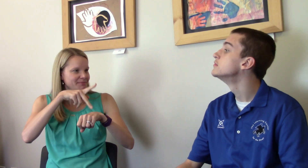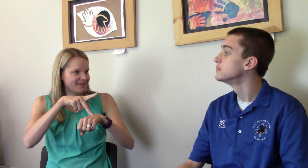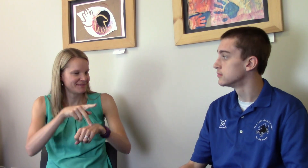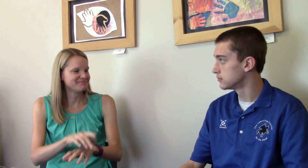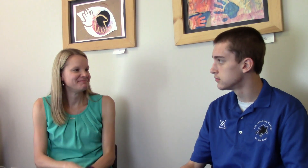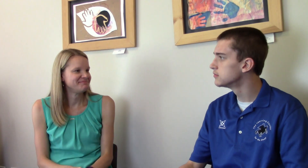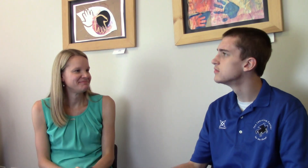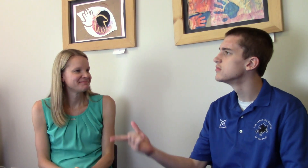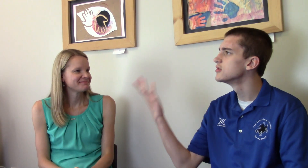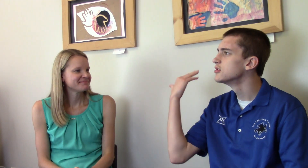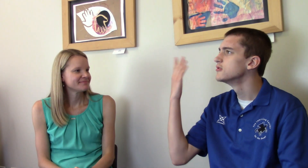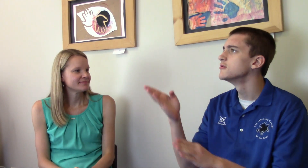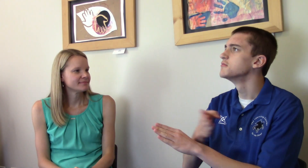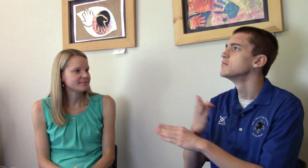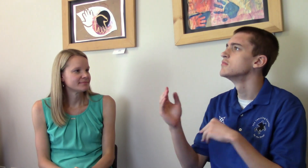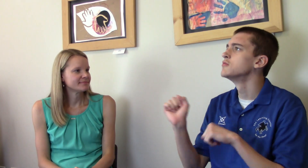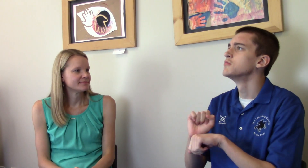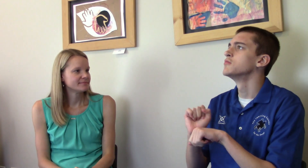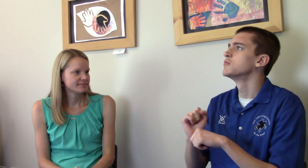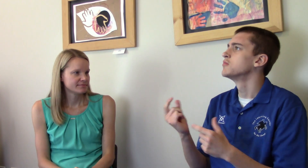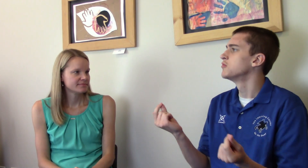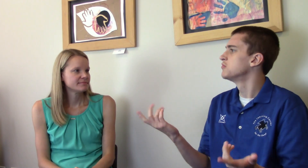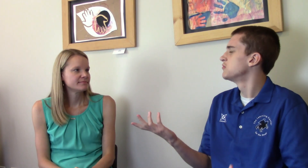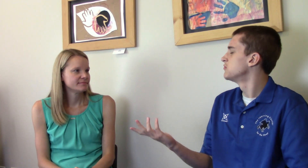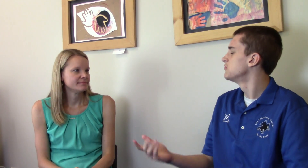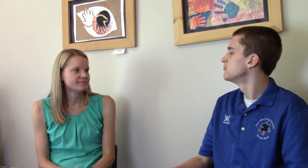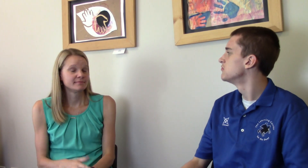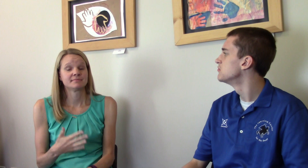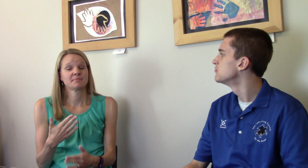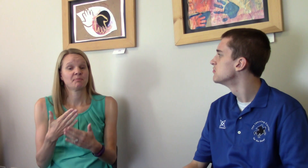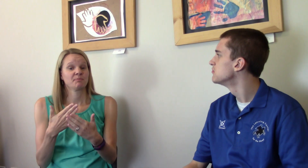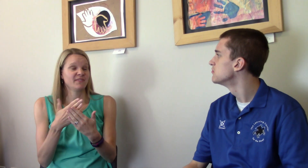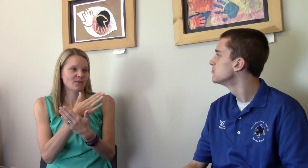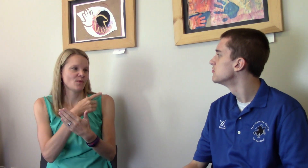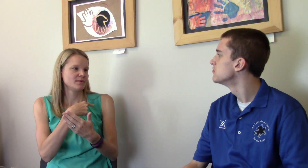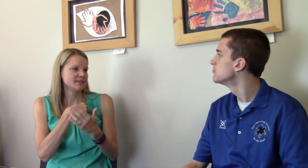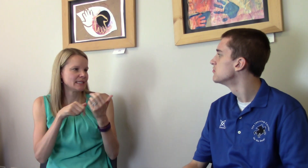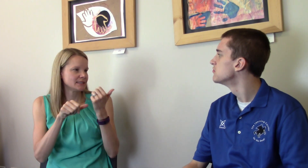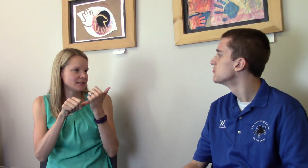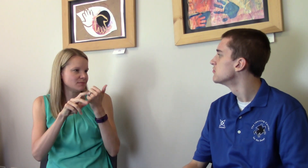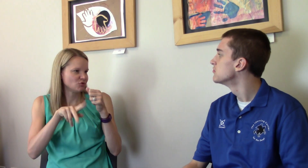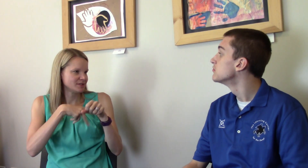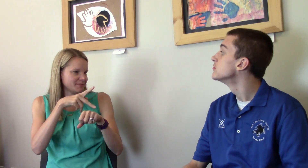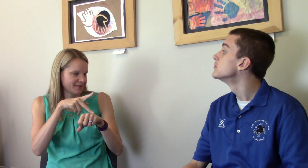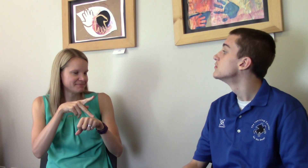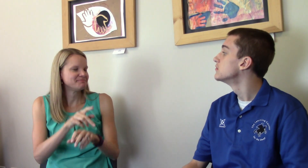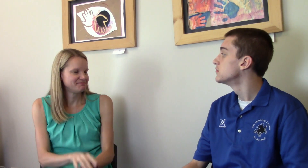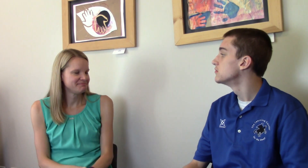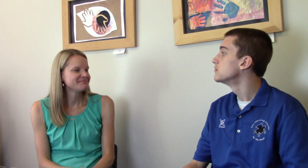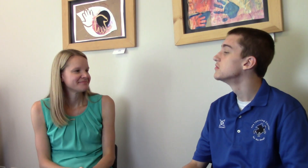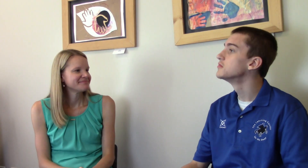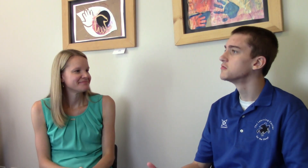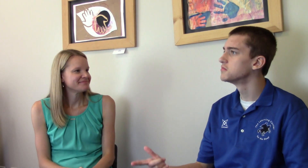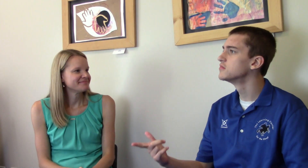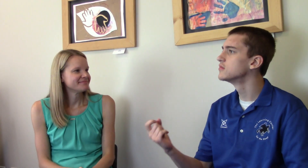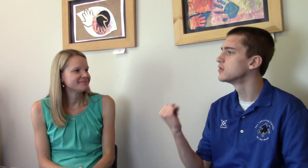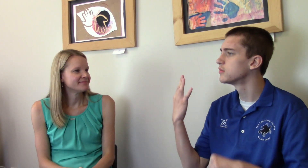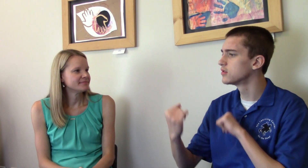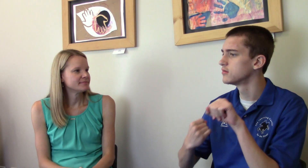Well, I will be the elementary school principal. What did you do prior to coming here? Before that I was actually the assistant principal here